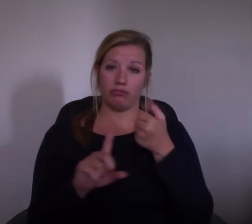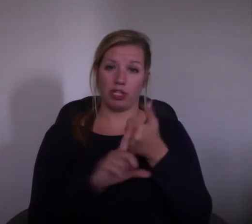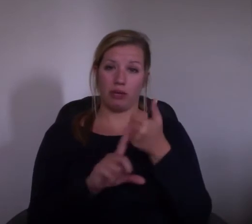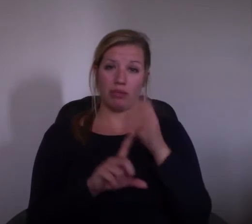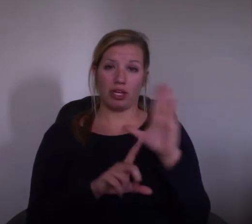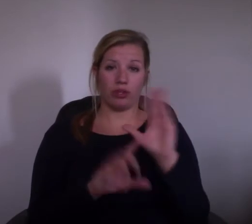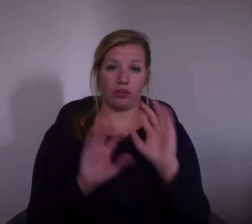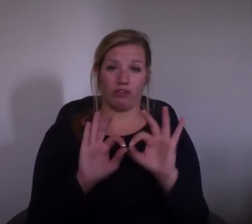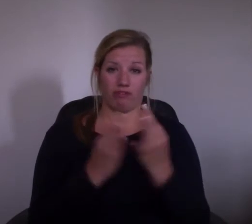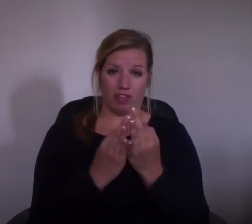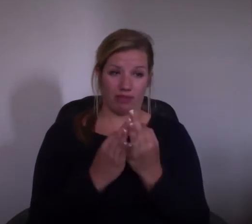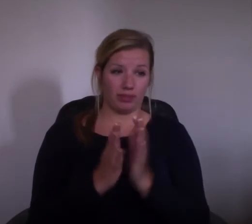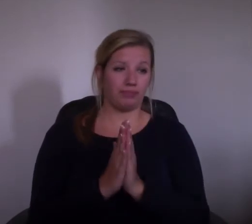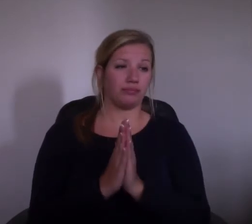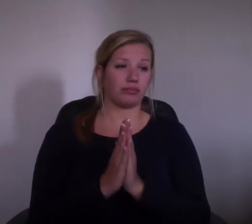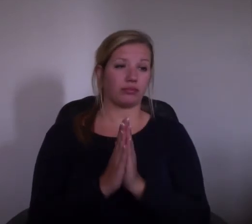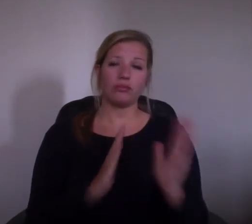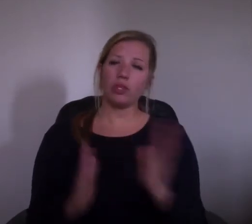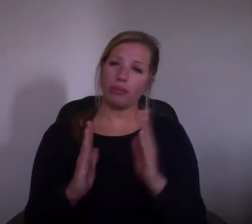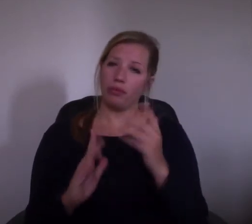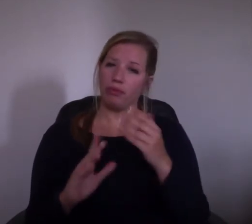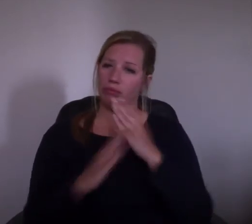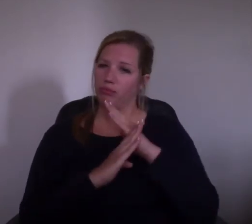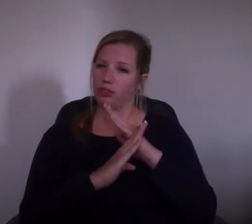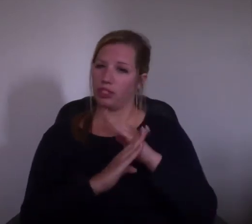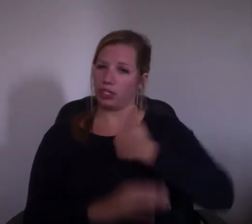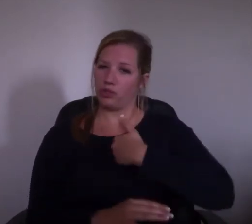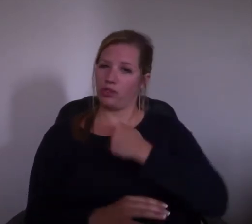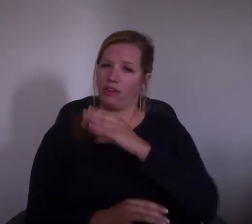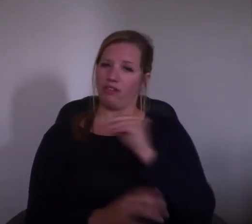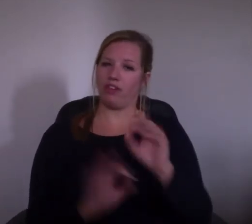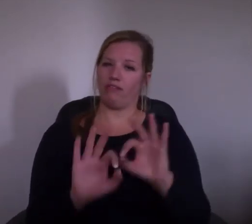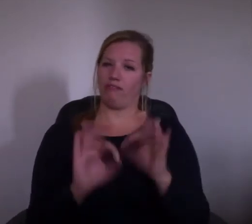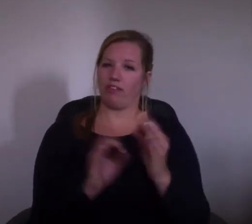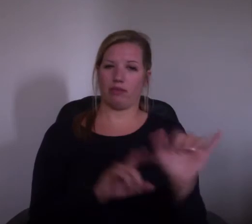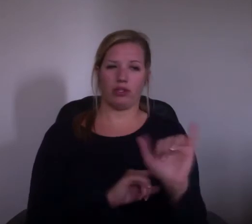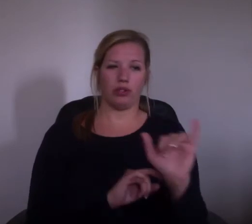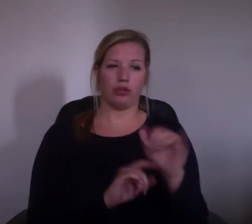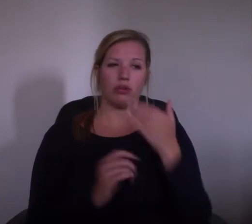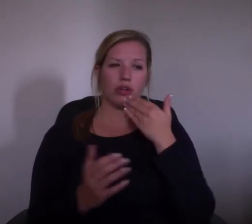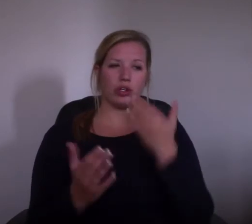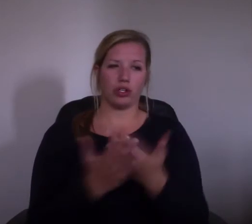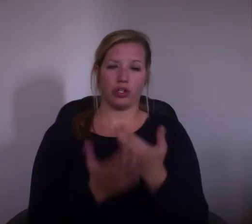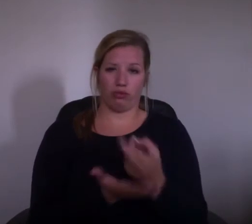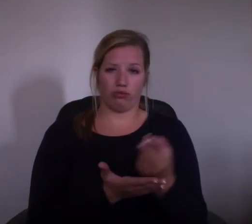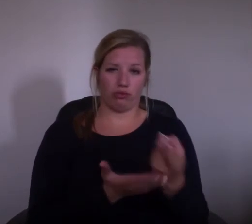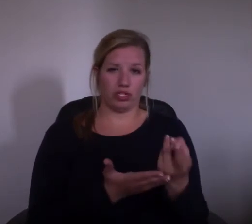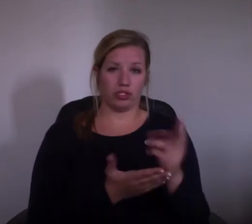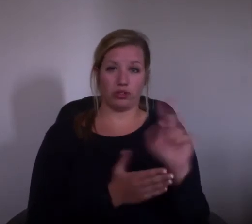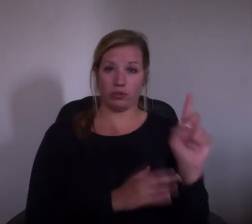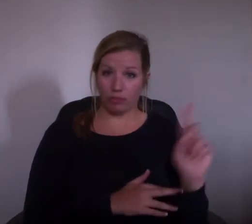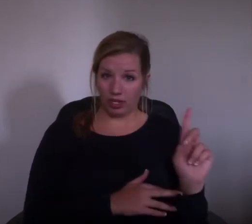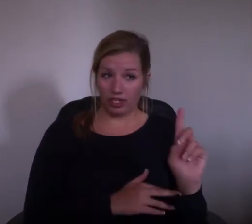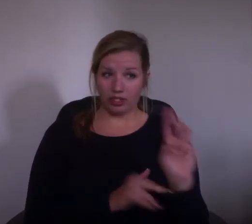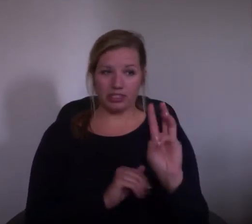to protect yourself and your family. And there's a good resource, the www.ready.gov website. It's